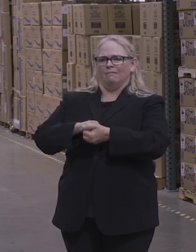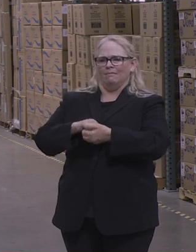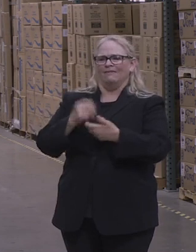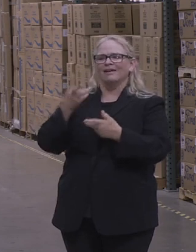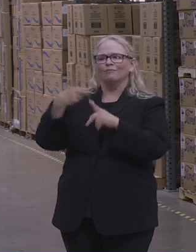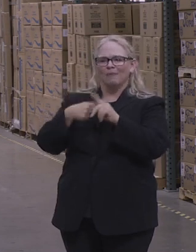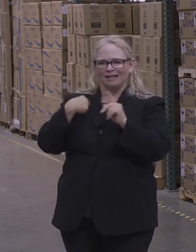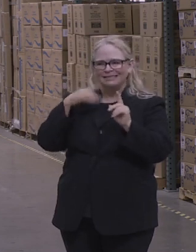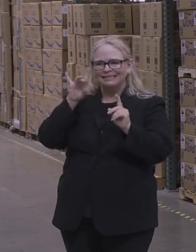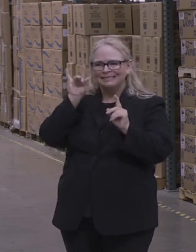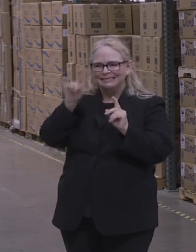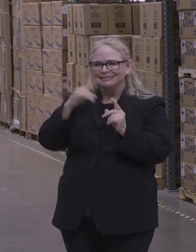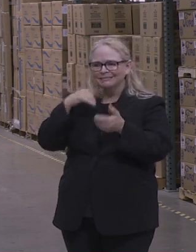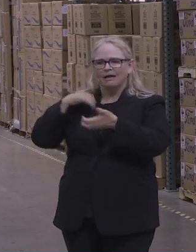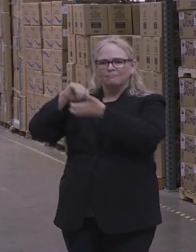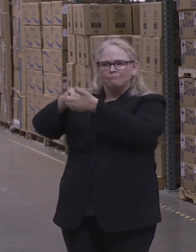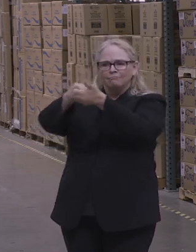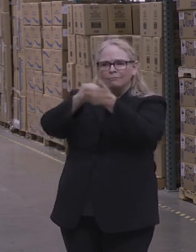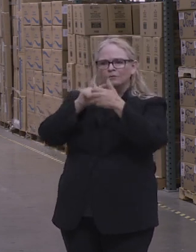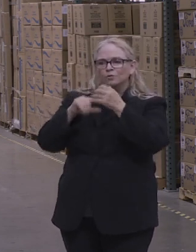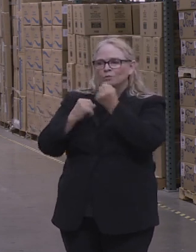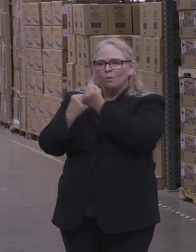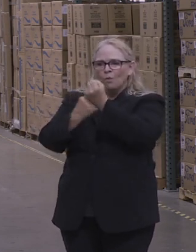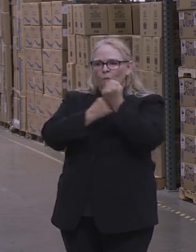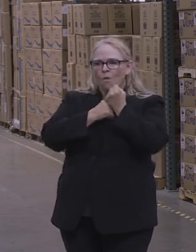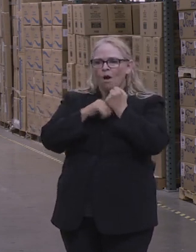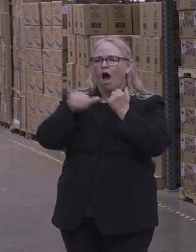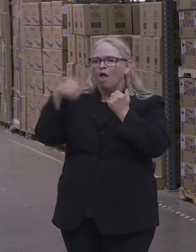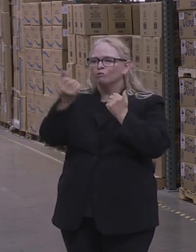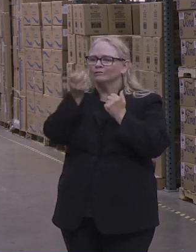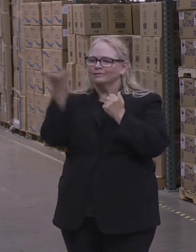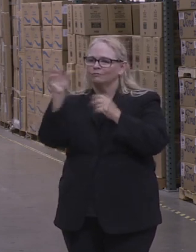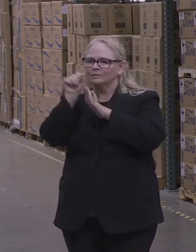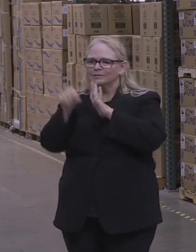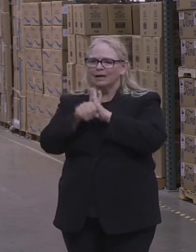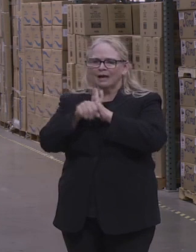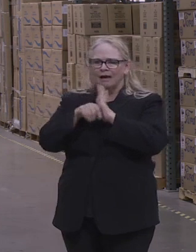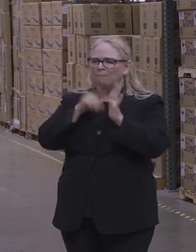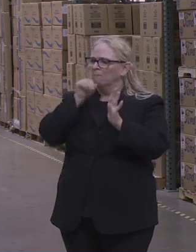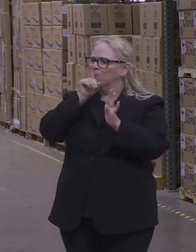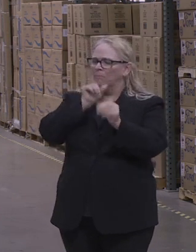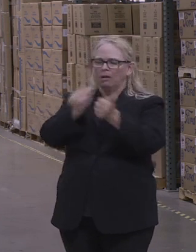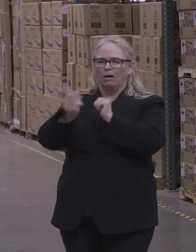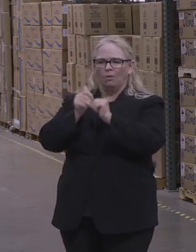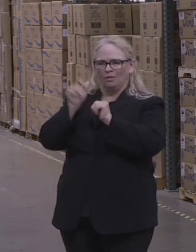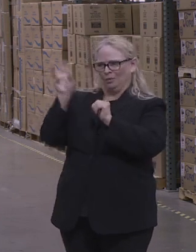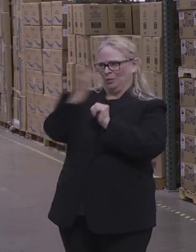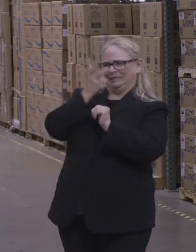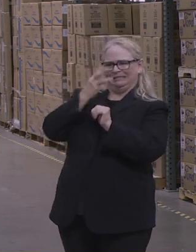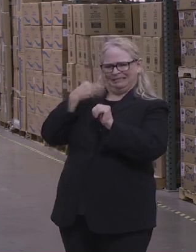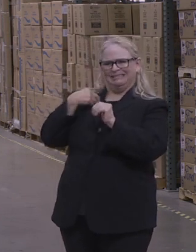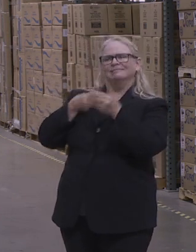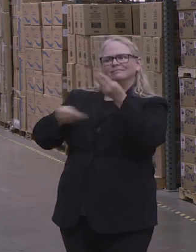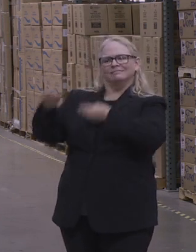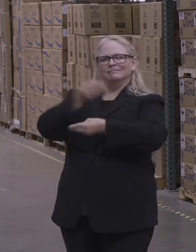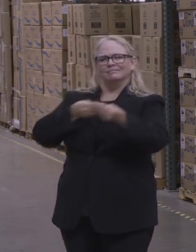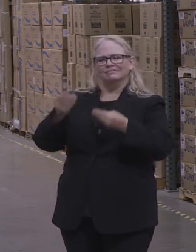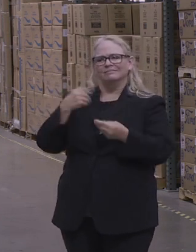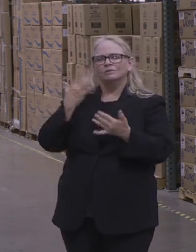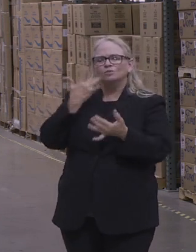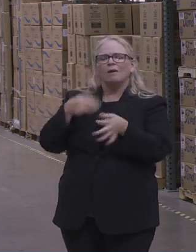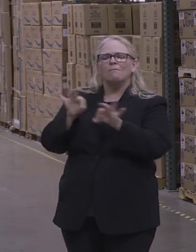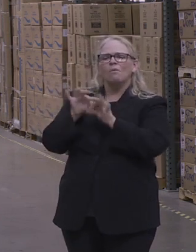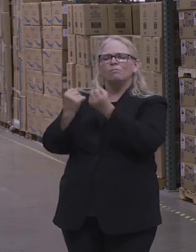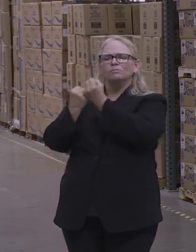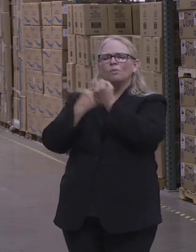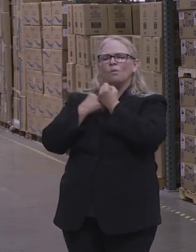help support our collective cause of not competing against one another in terms of procuring critical assets and supports.